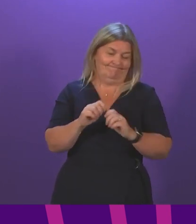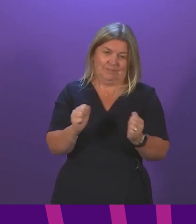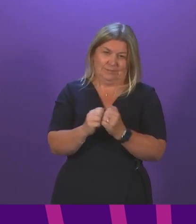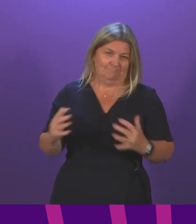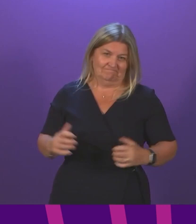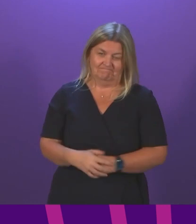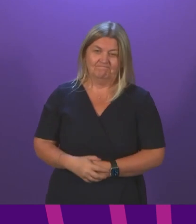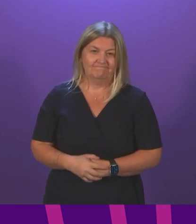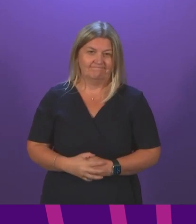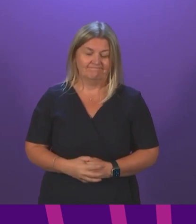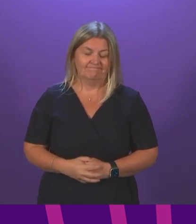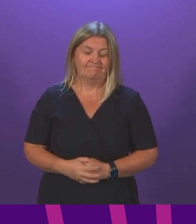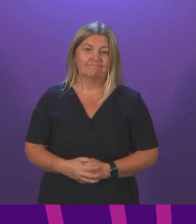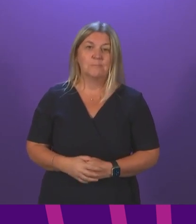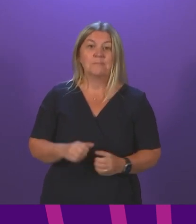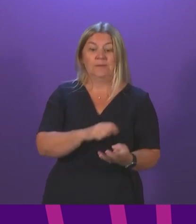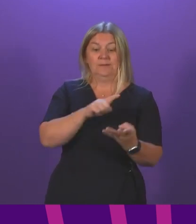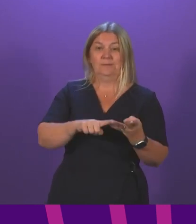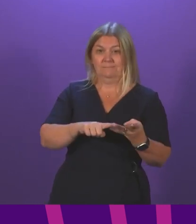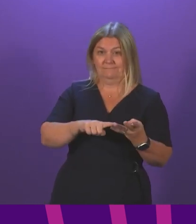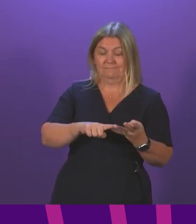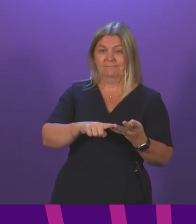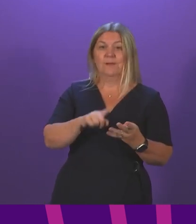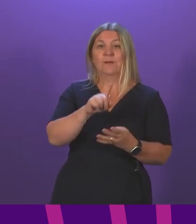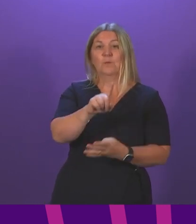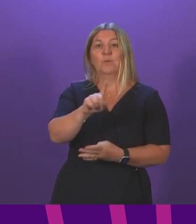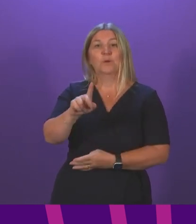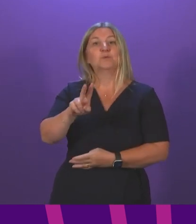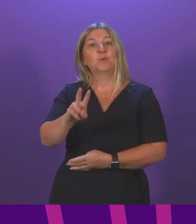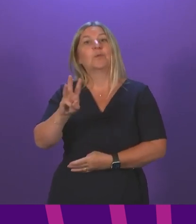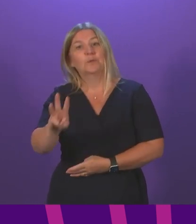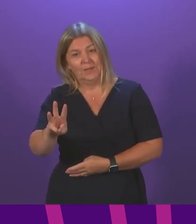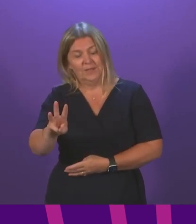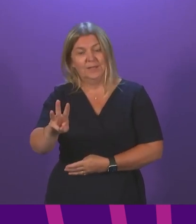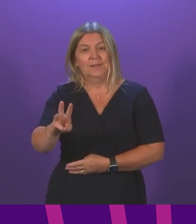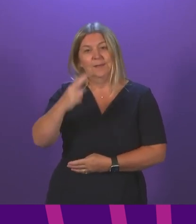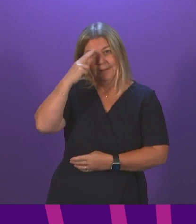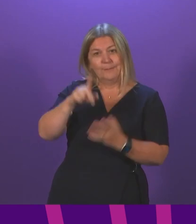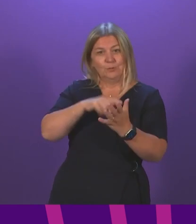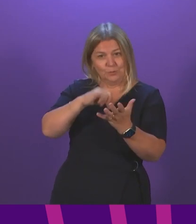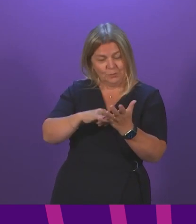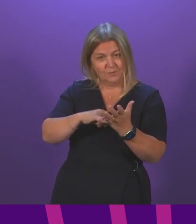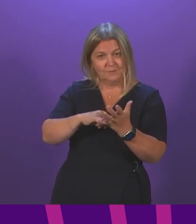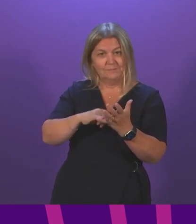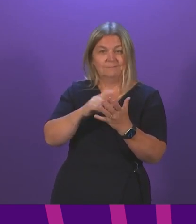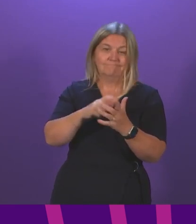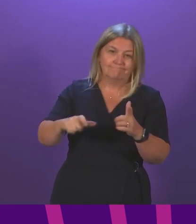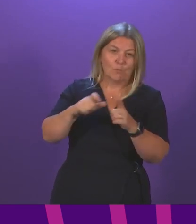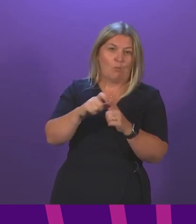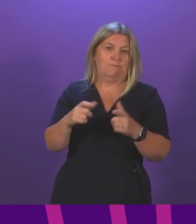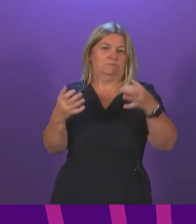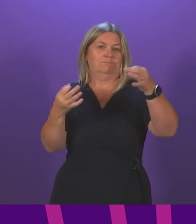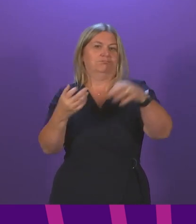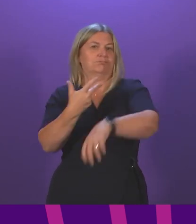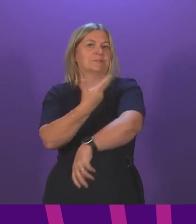agreed. The next question is that motion 1123 in the name of John Swinney on COVID vaccine